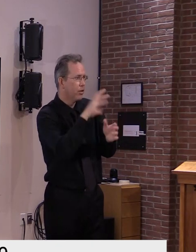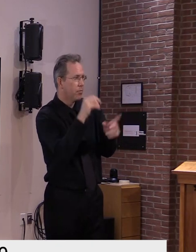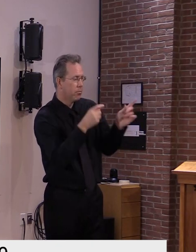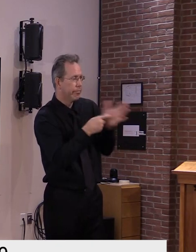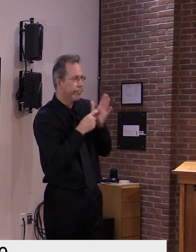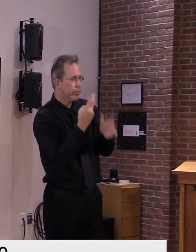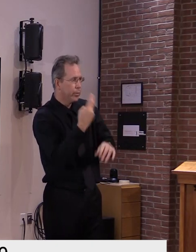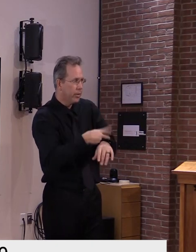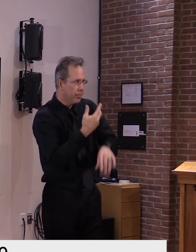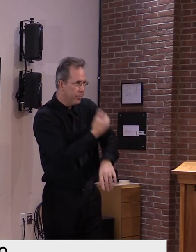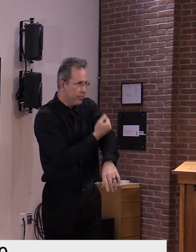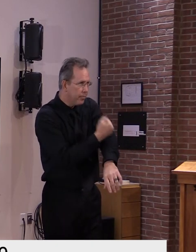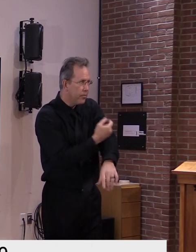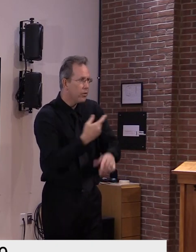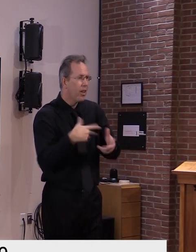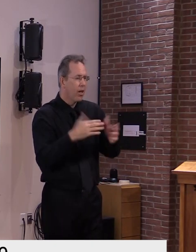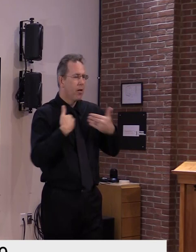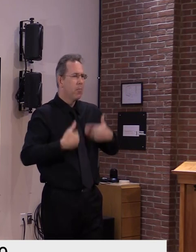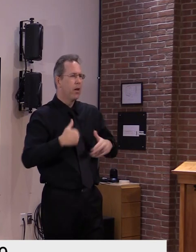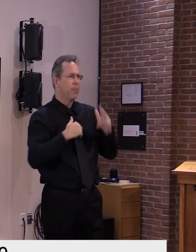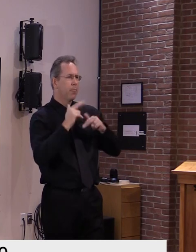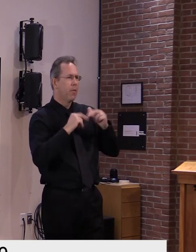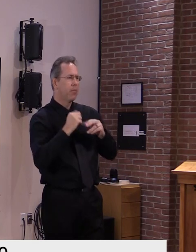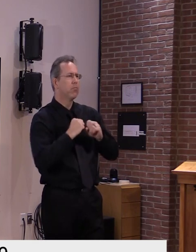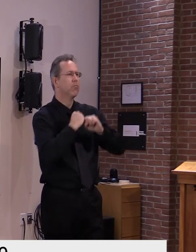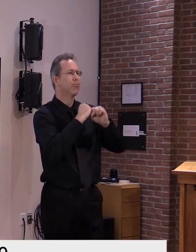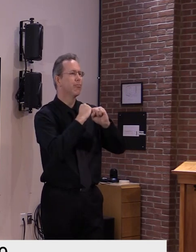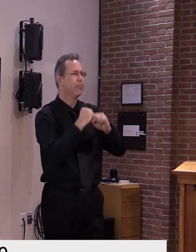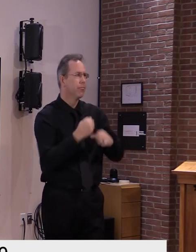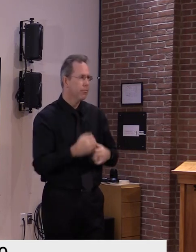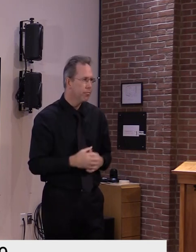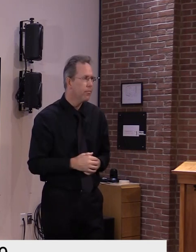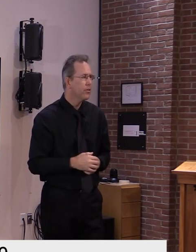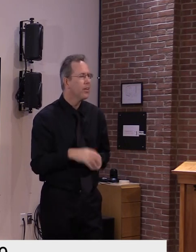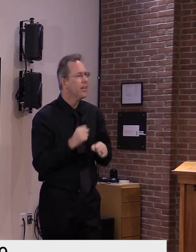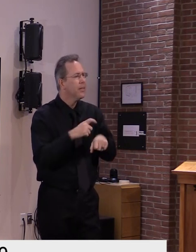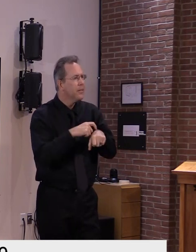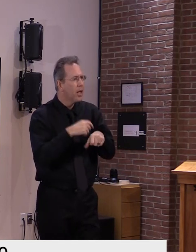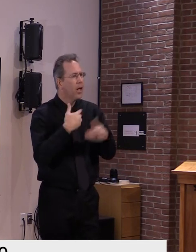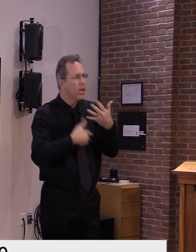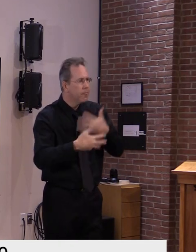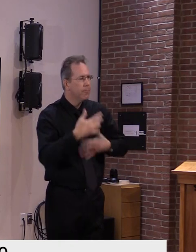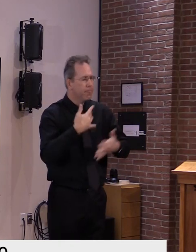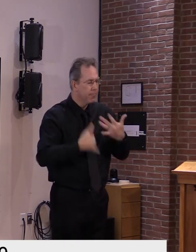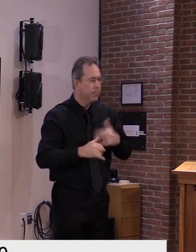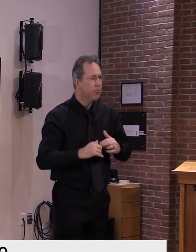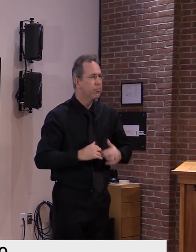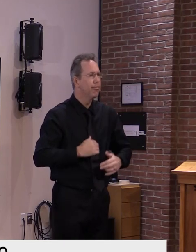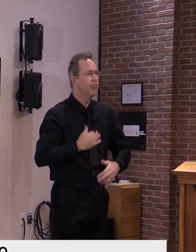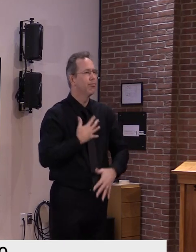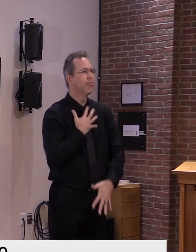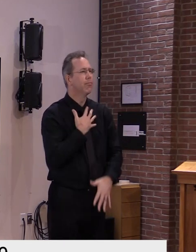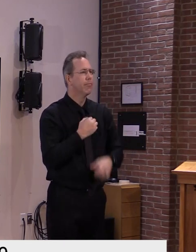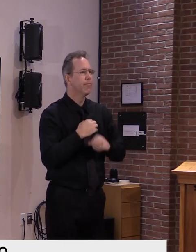have to fight off this infection. So that's why we're telling people that, you know, this whole business of having